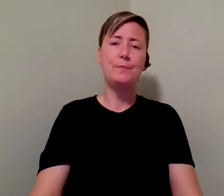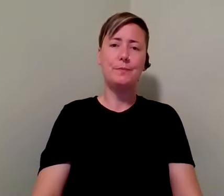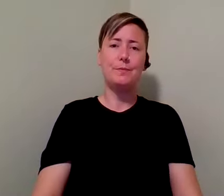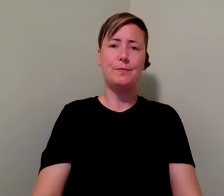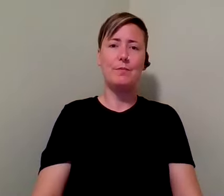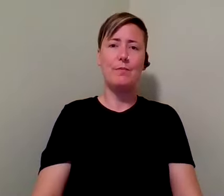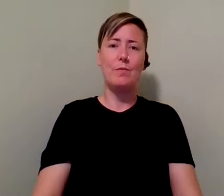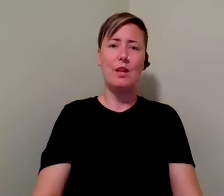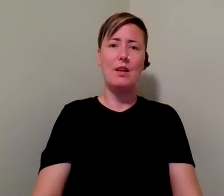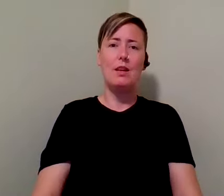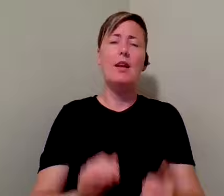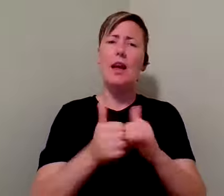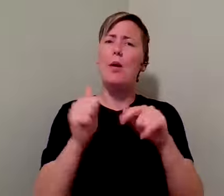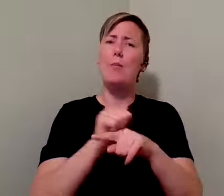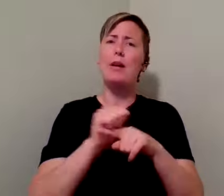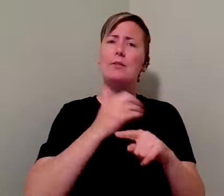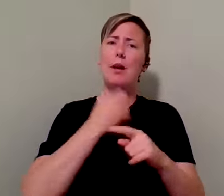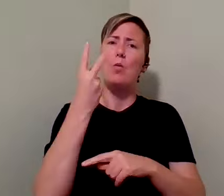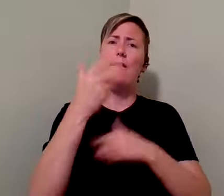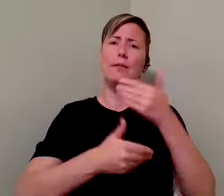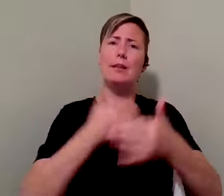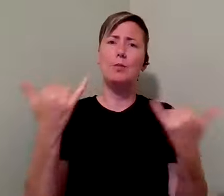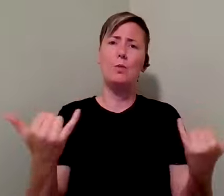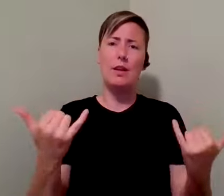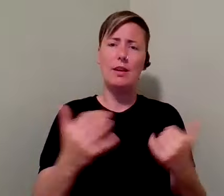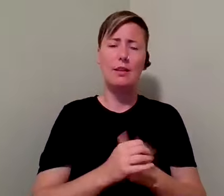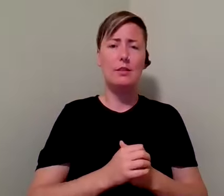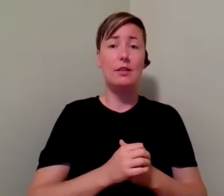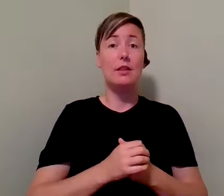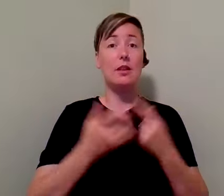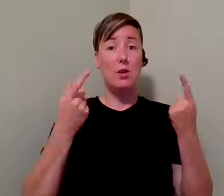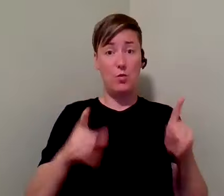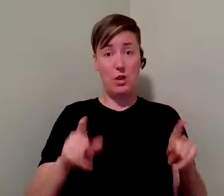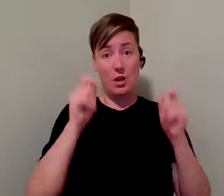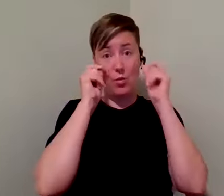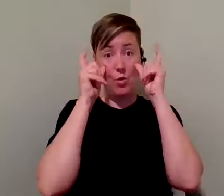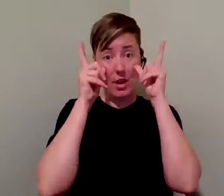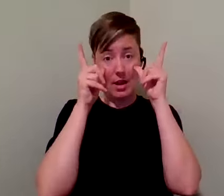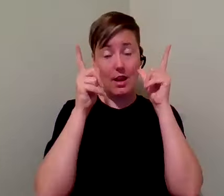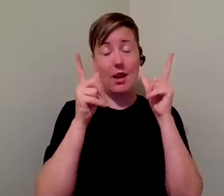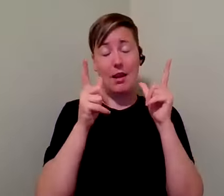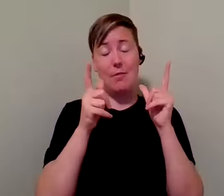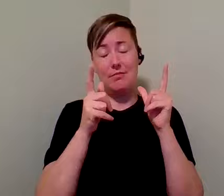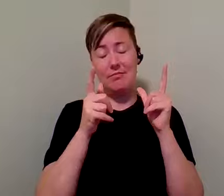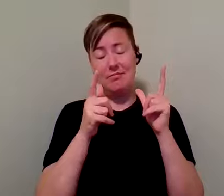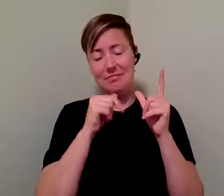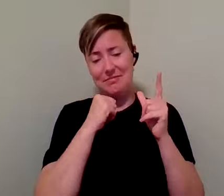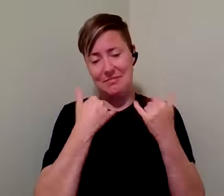12 steps today? When I wake up in the morning, which I will do in a couple of hours after I go back to bed. So this